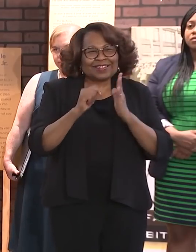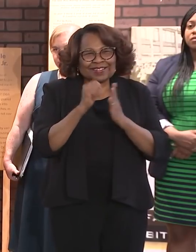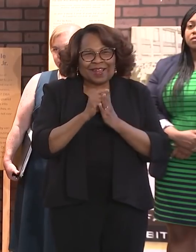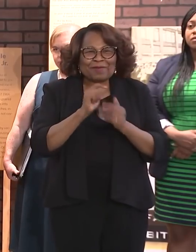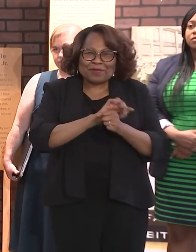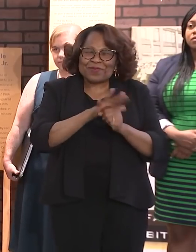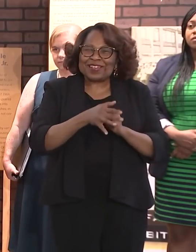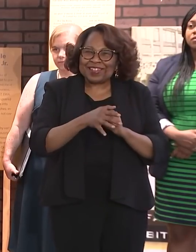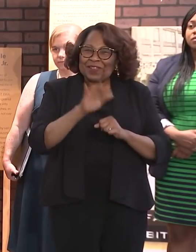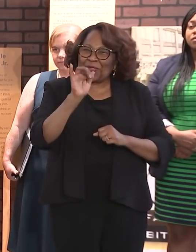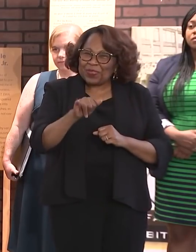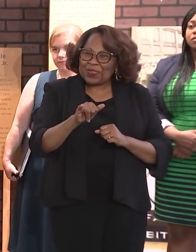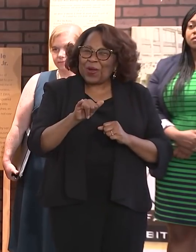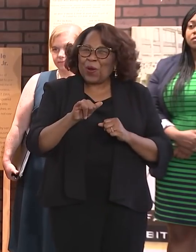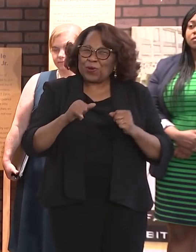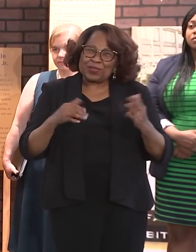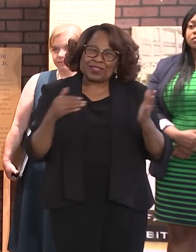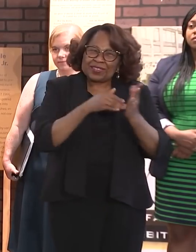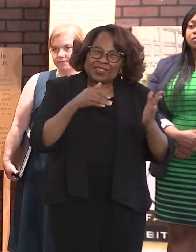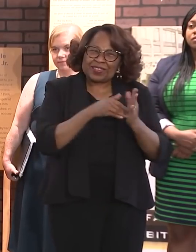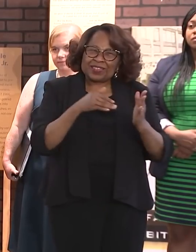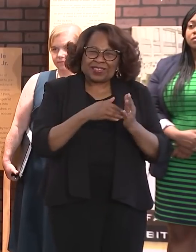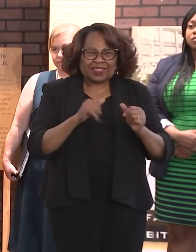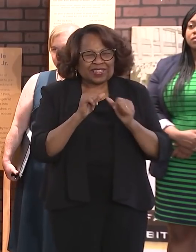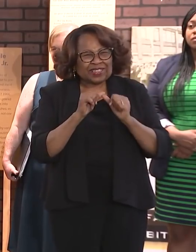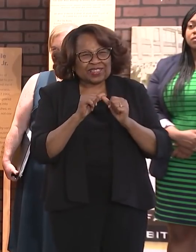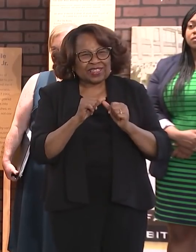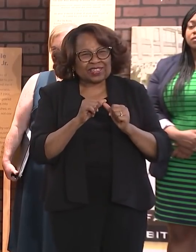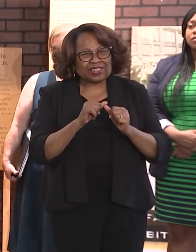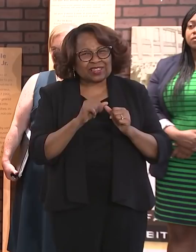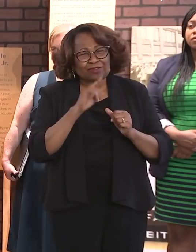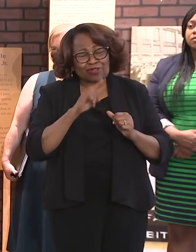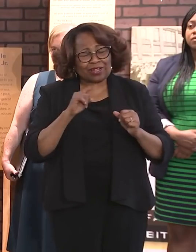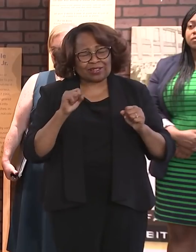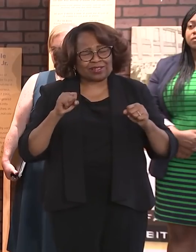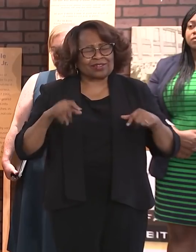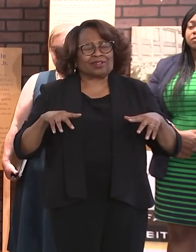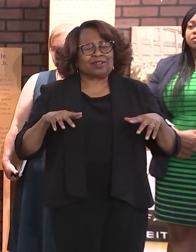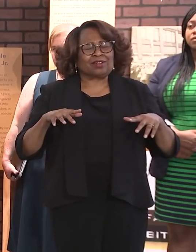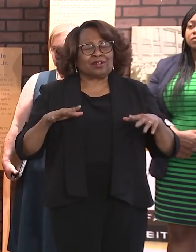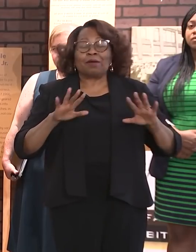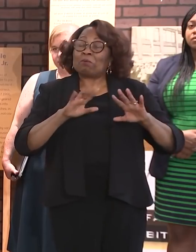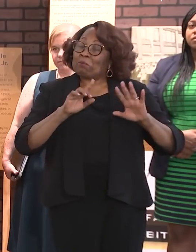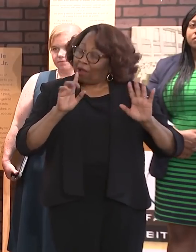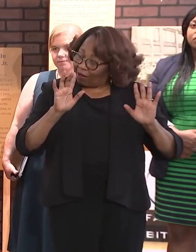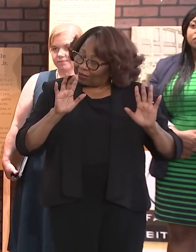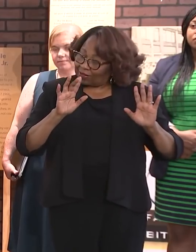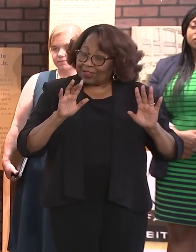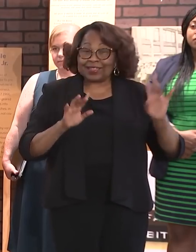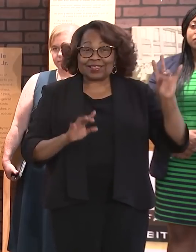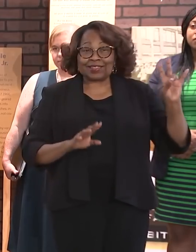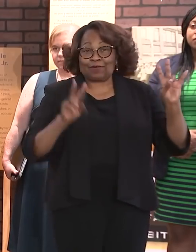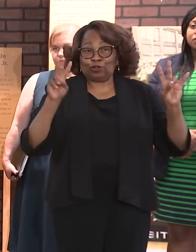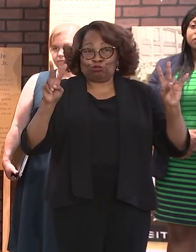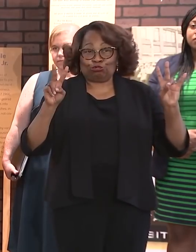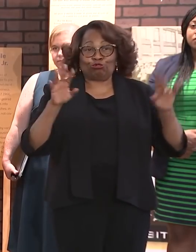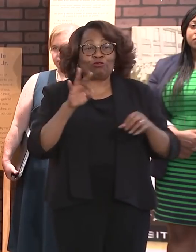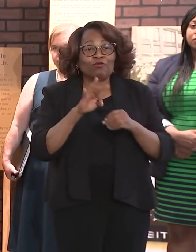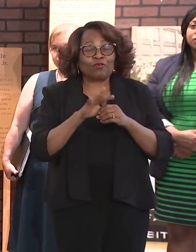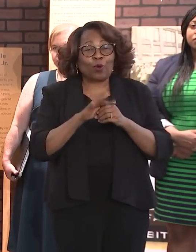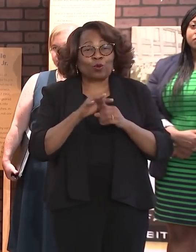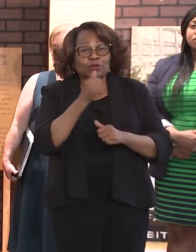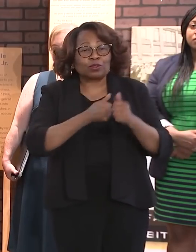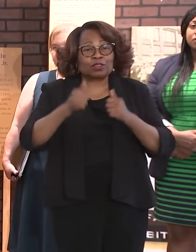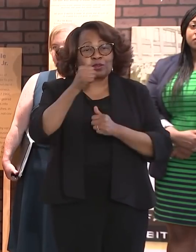pandemic, these attacks continue. Stunning, actually. But luckily, in a 7-2 vote, the